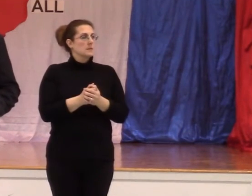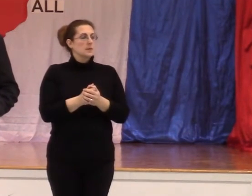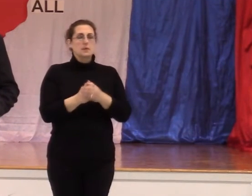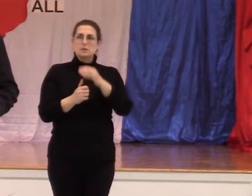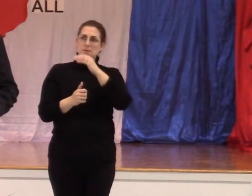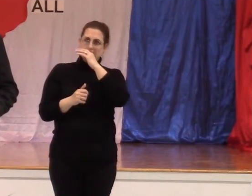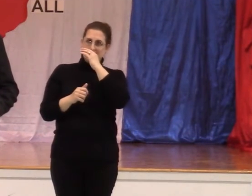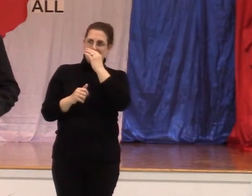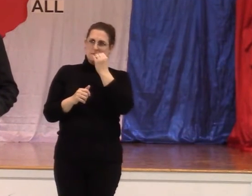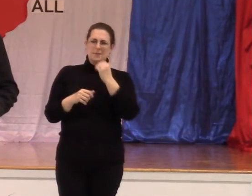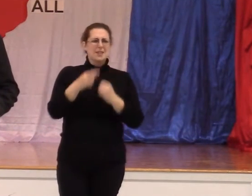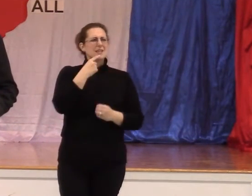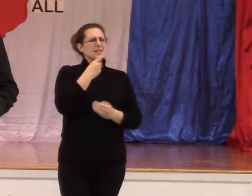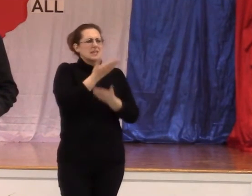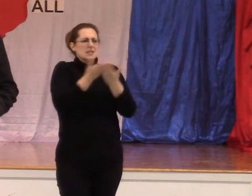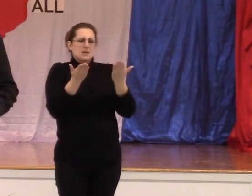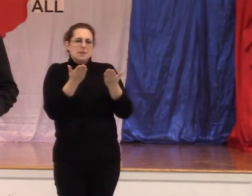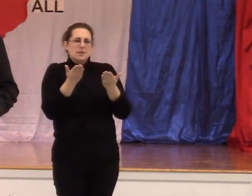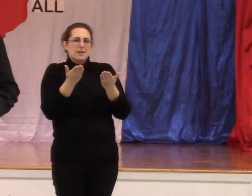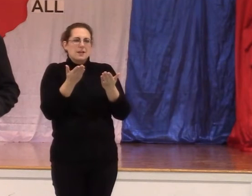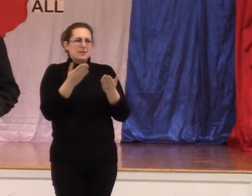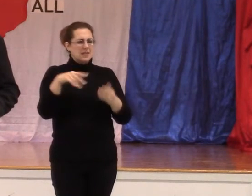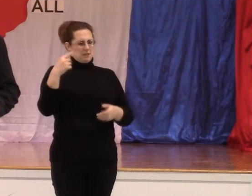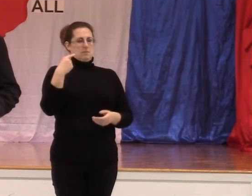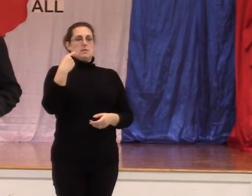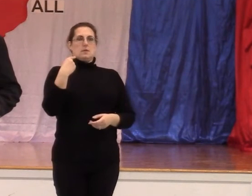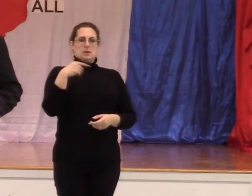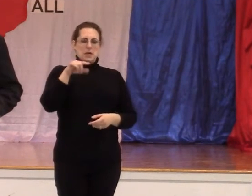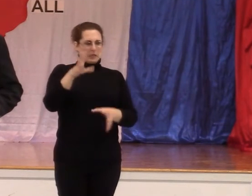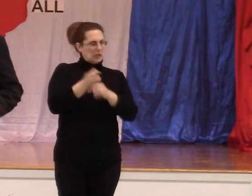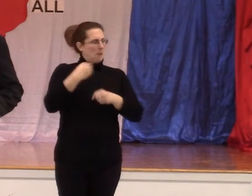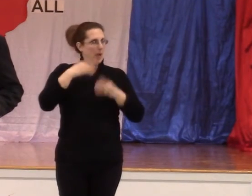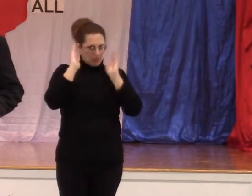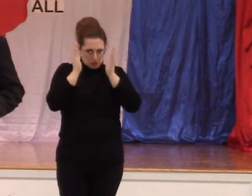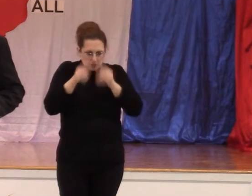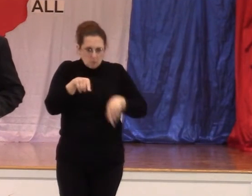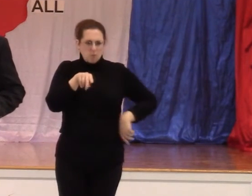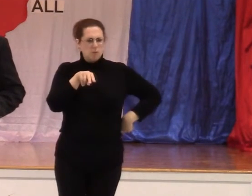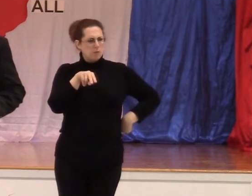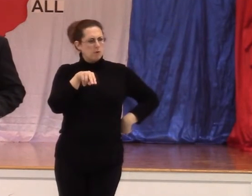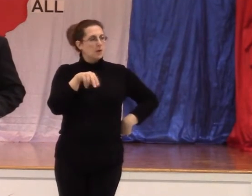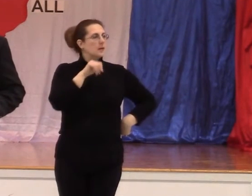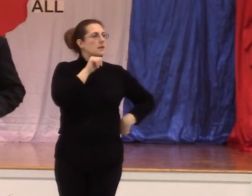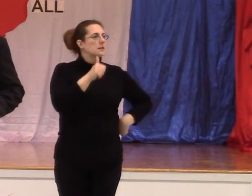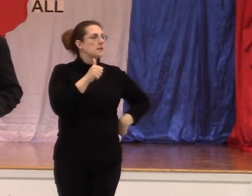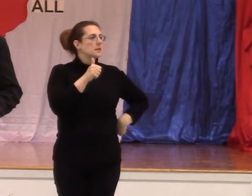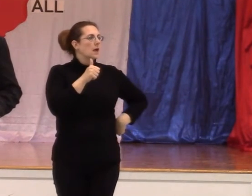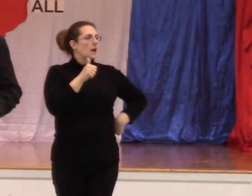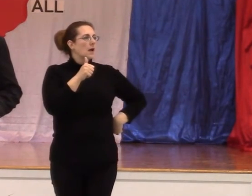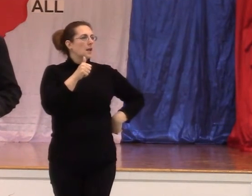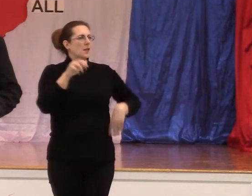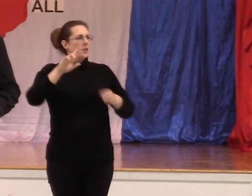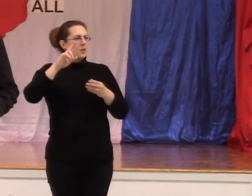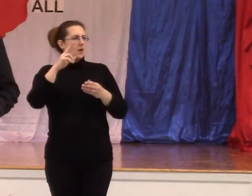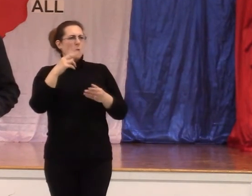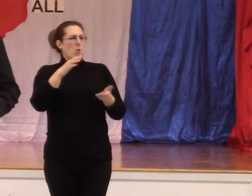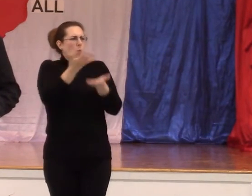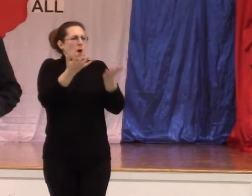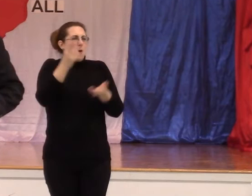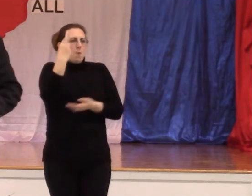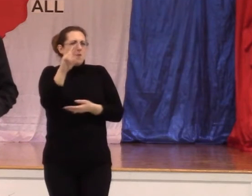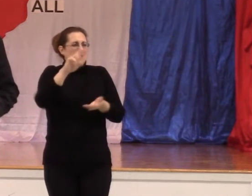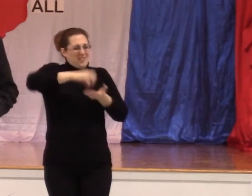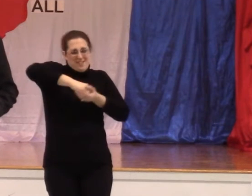but he said something in it that is rather striking. He says, it's not necessarily what the Reformation got rid of